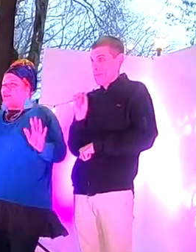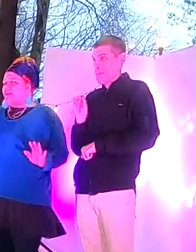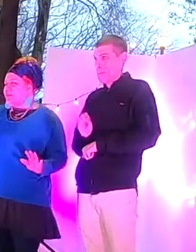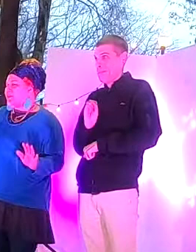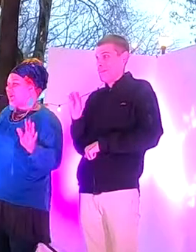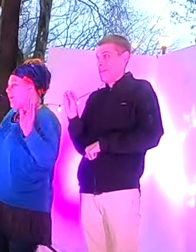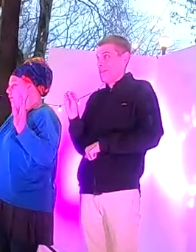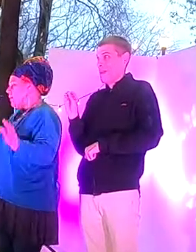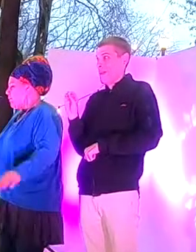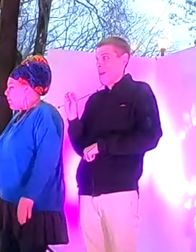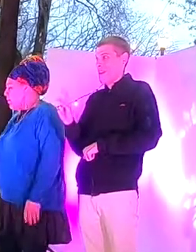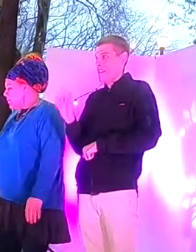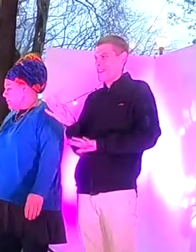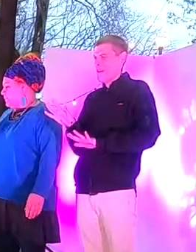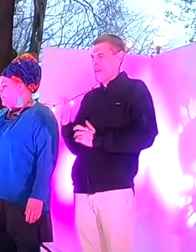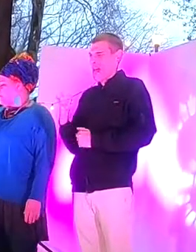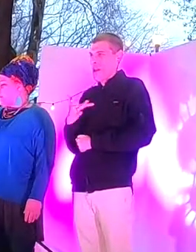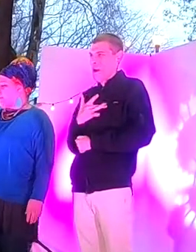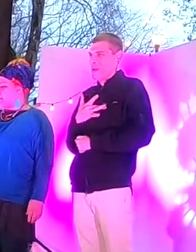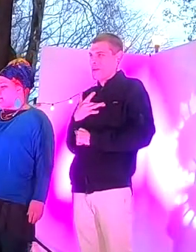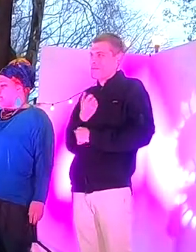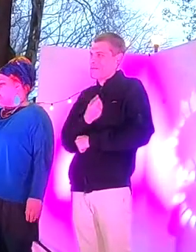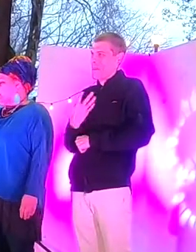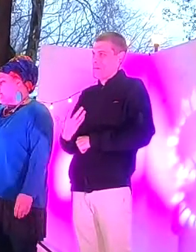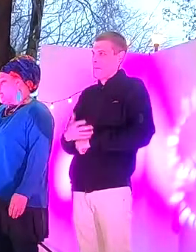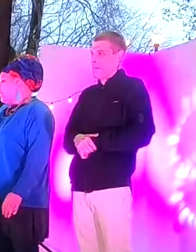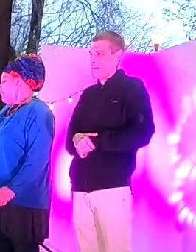Okay, so a little lighthearted poem.